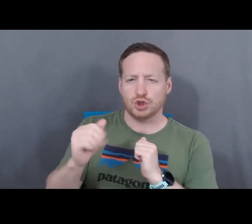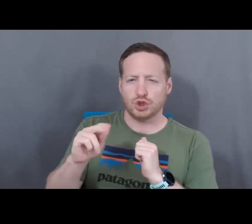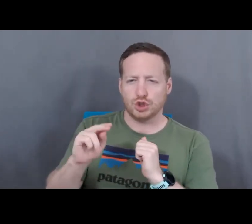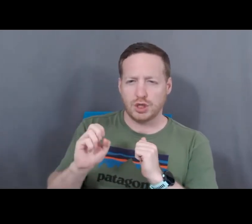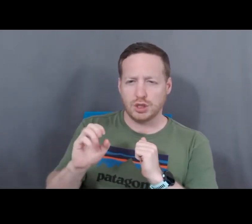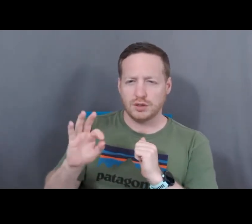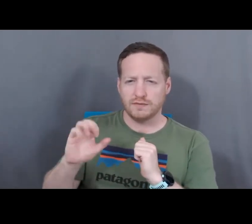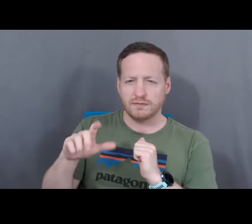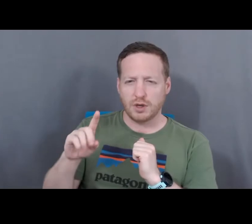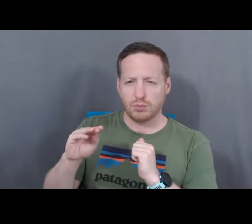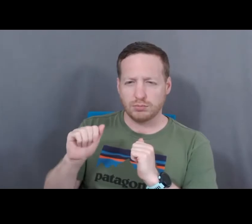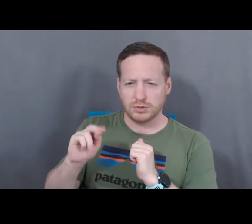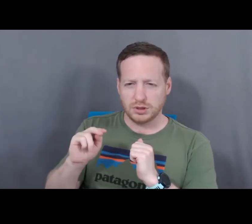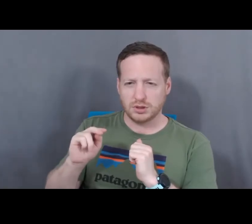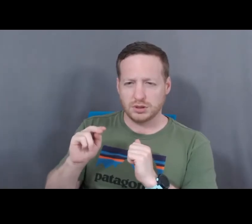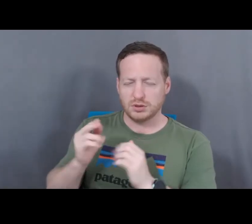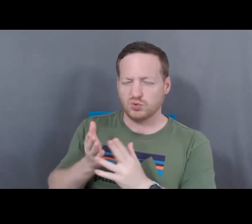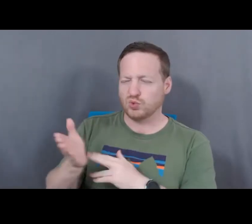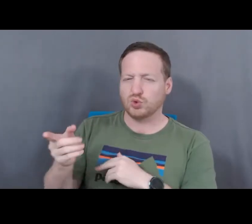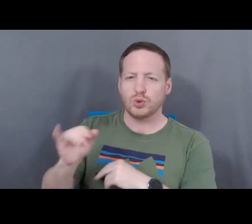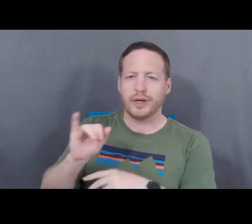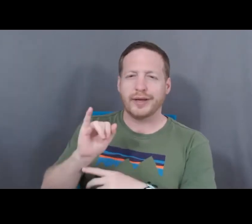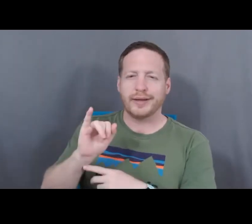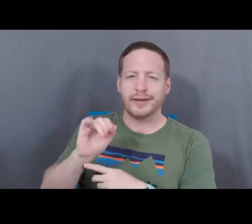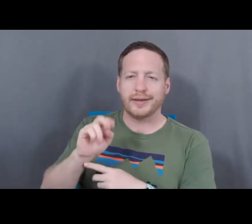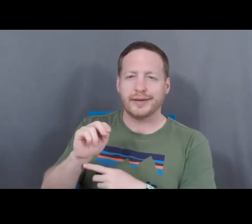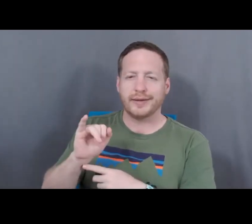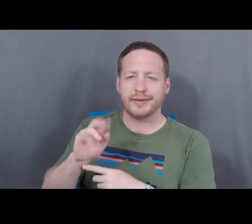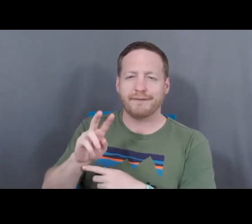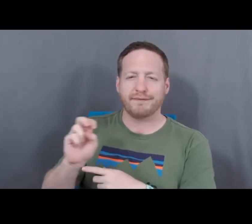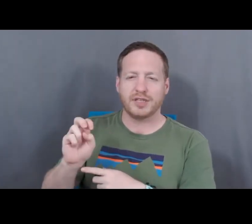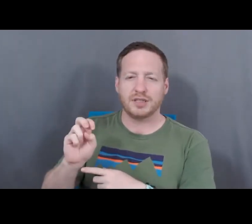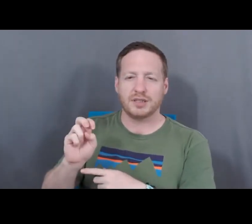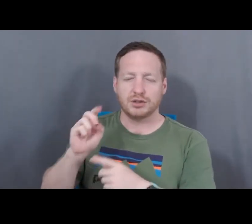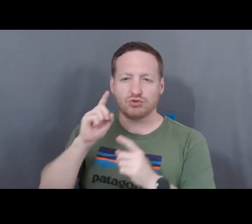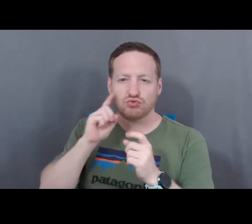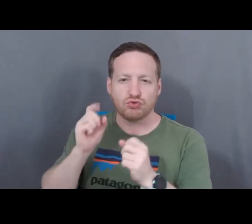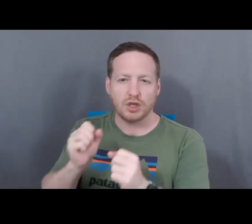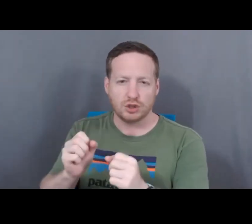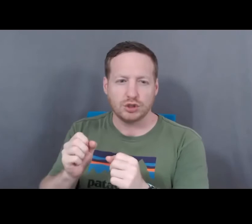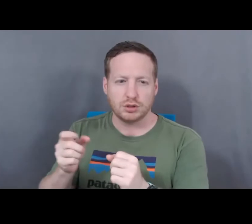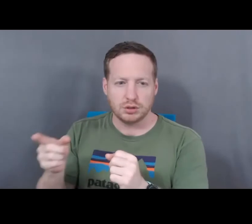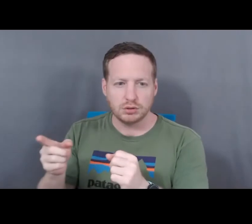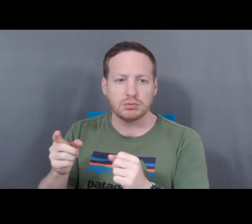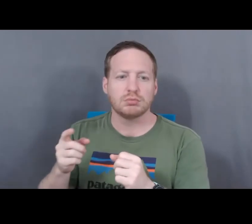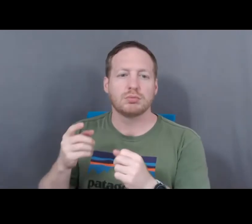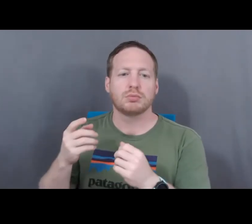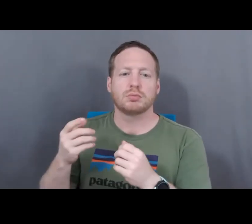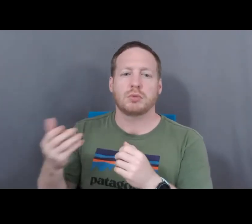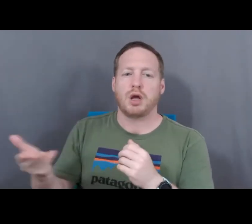work with Shane Feldman through ANIV in terms of